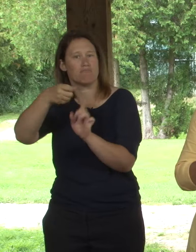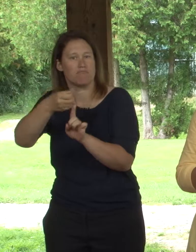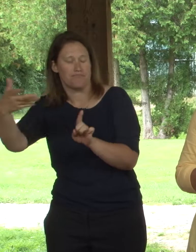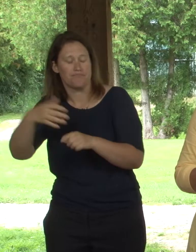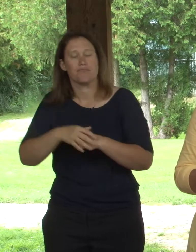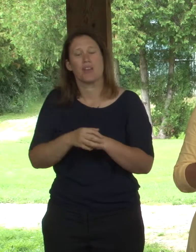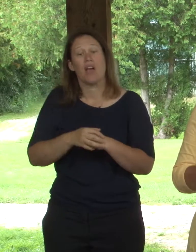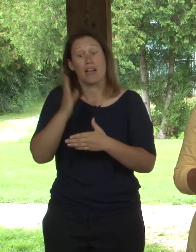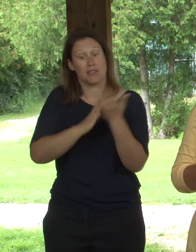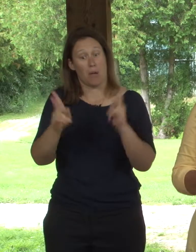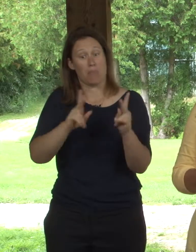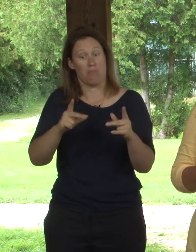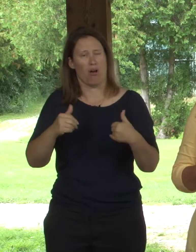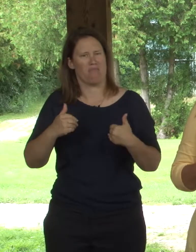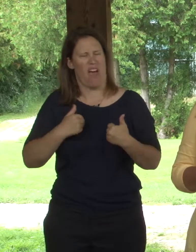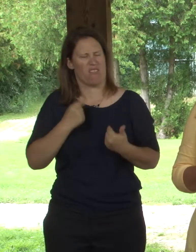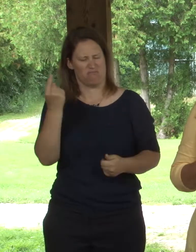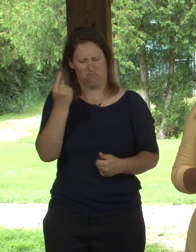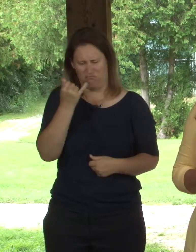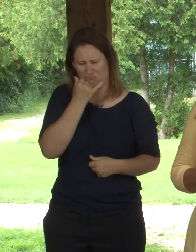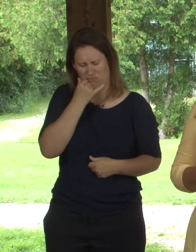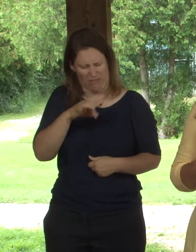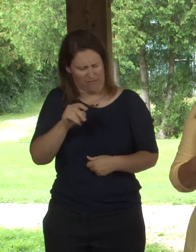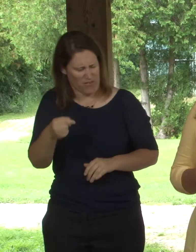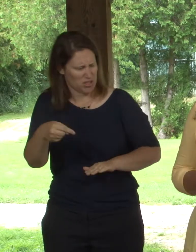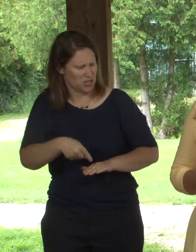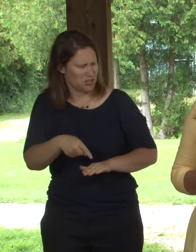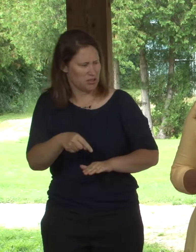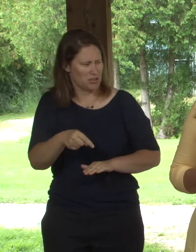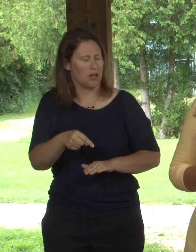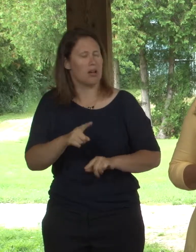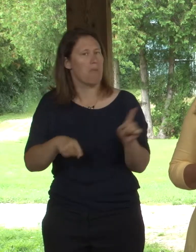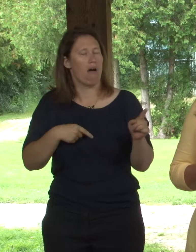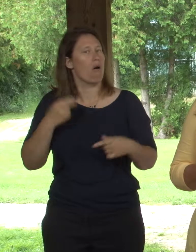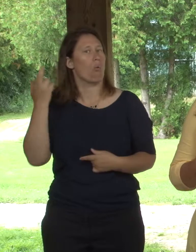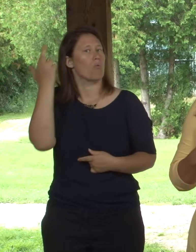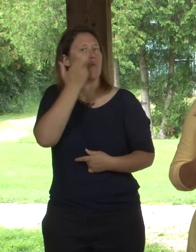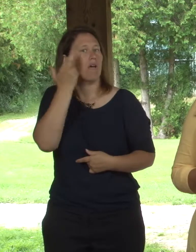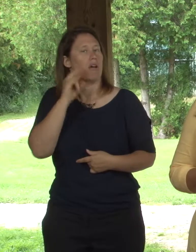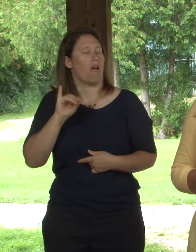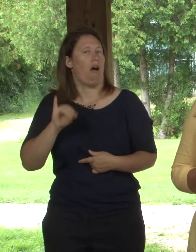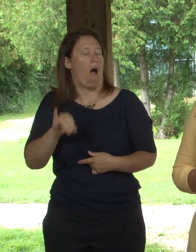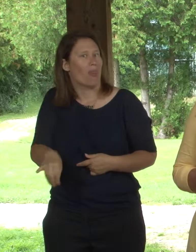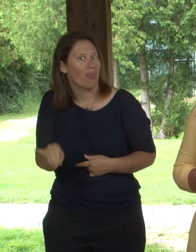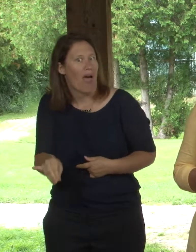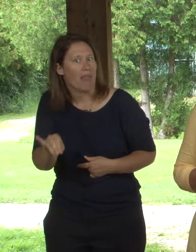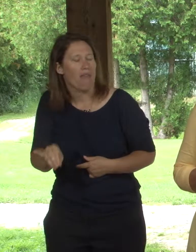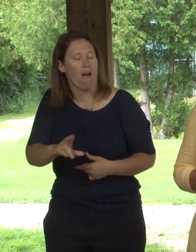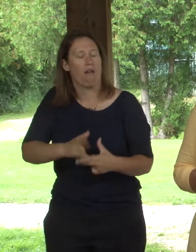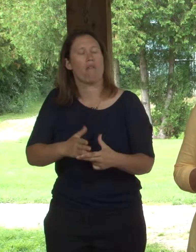may not realize that something is actually going on with their feet. So I wanted to start off with